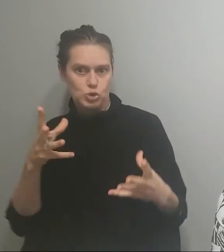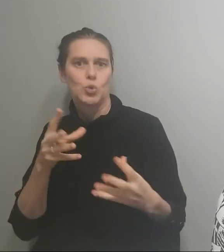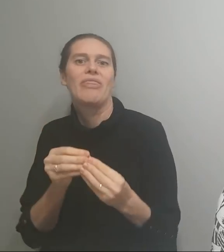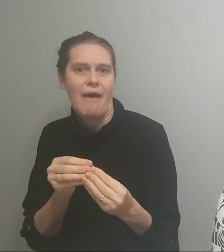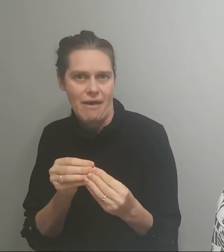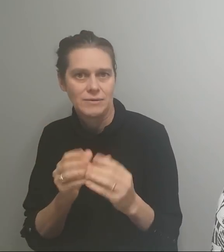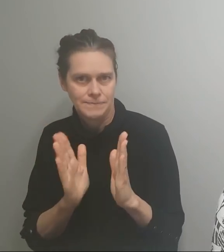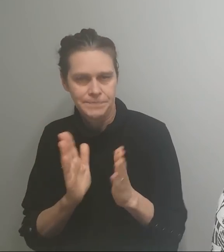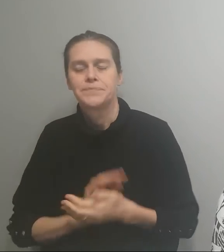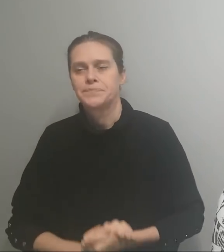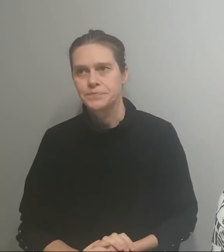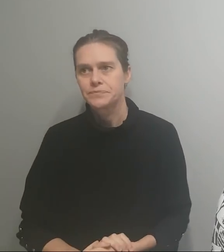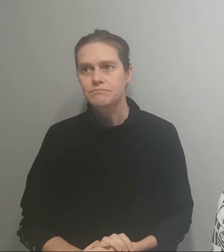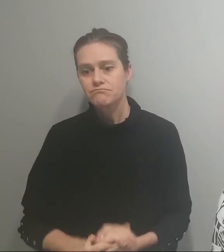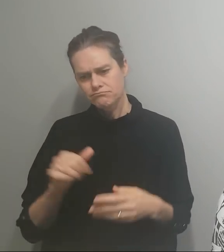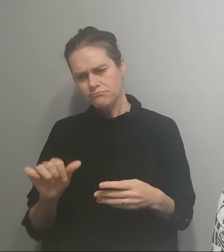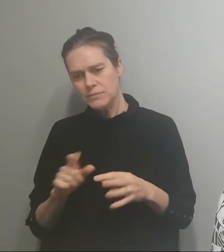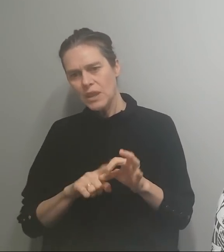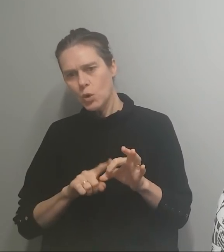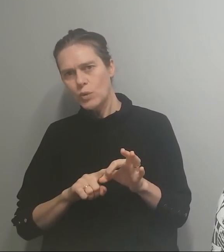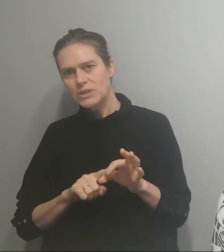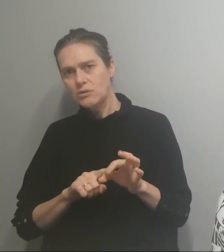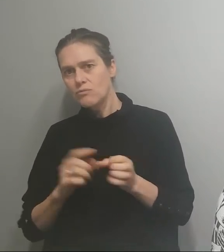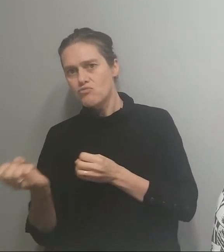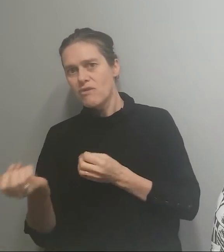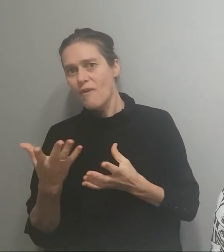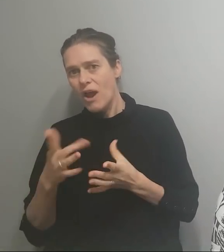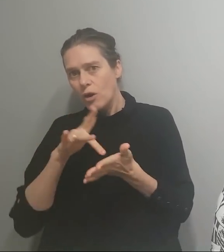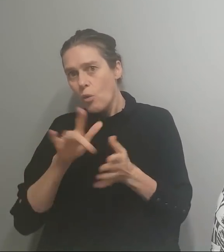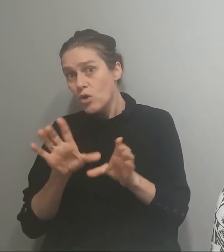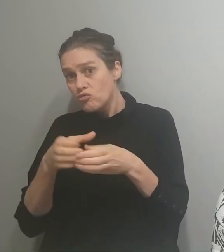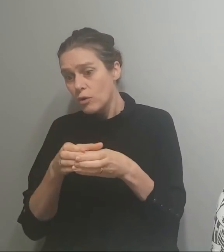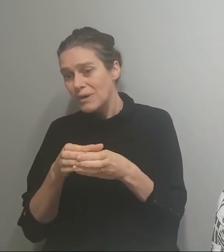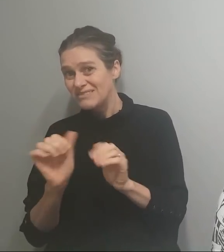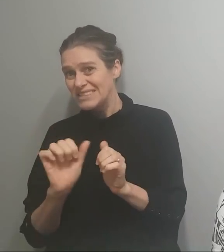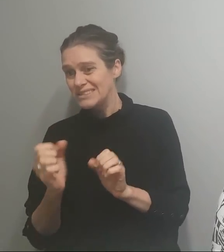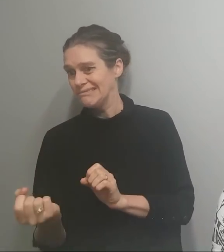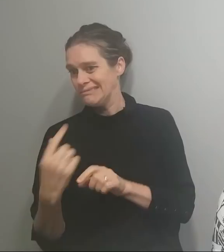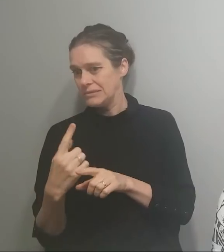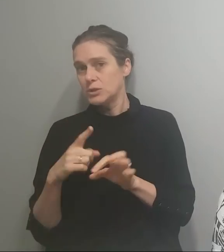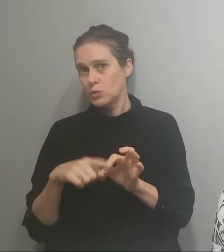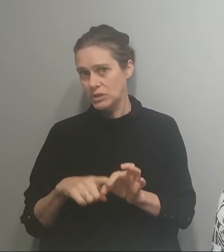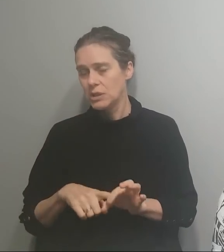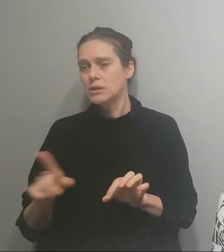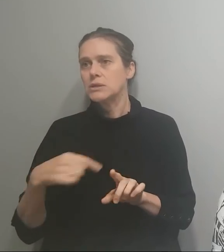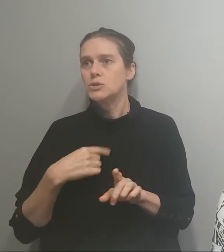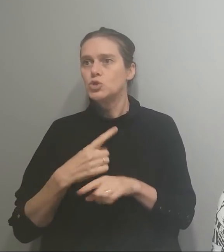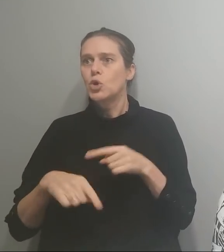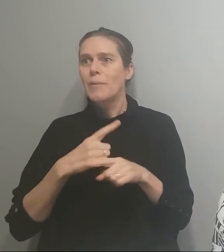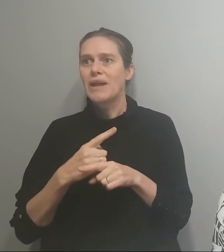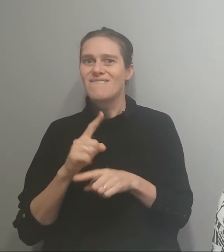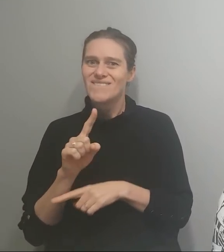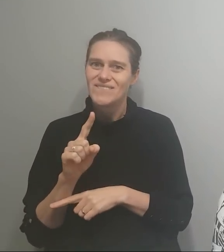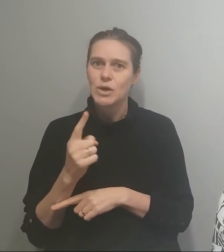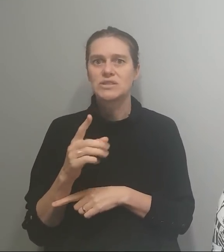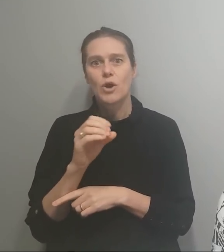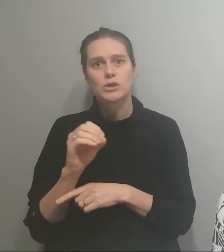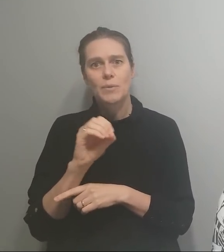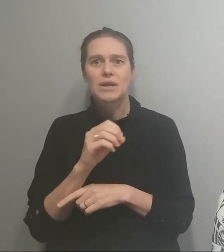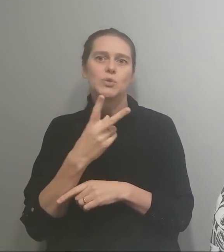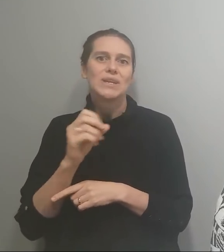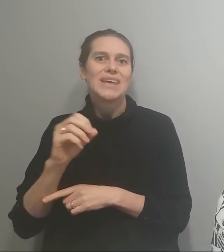Another question from the provider core group that they sent before, the date of the start of 1st of October 2018. What does